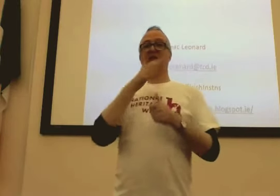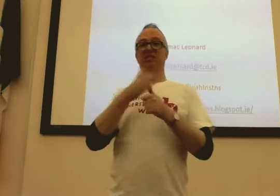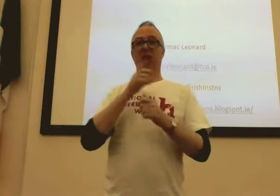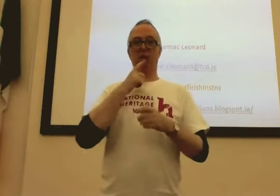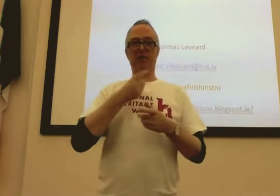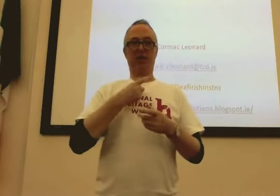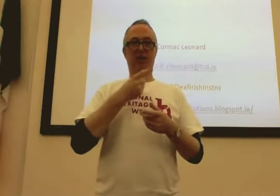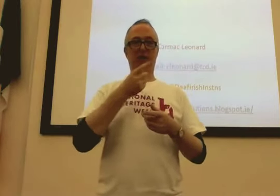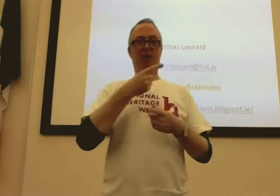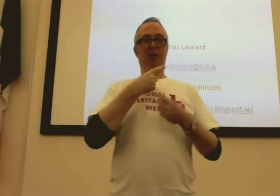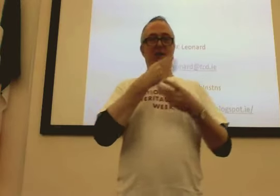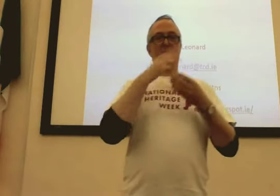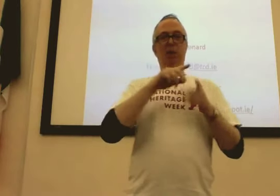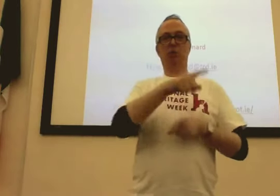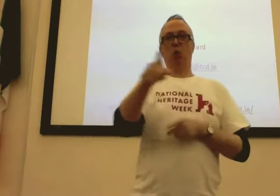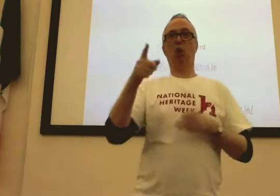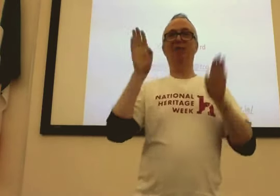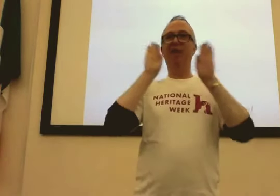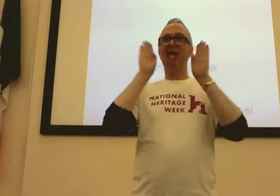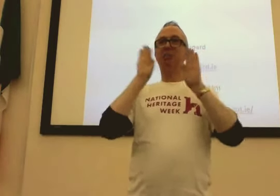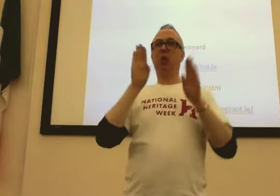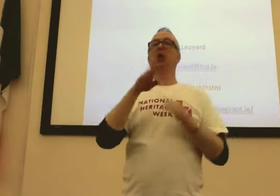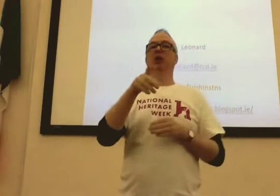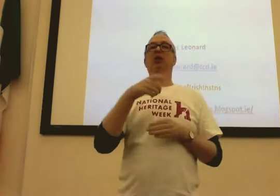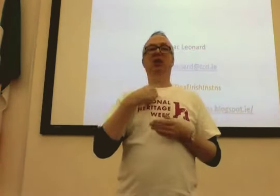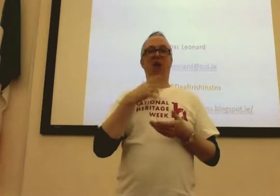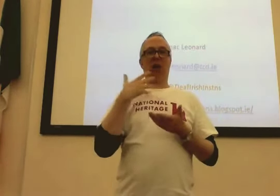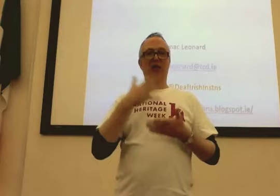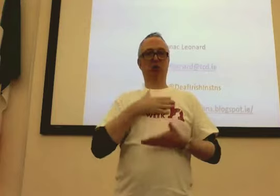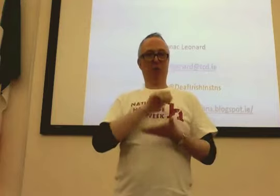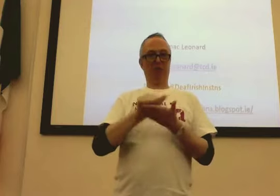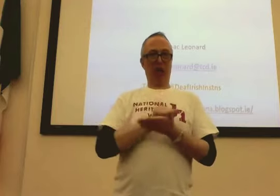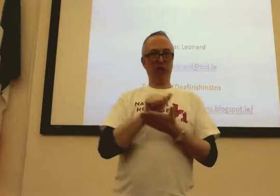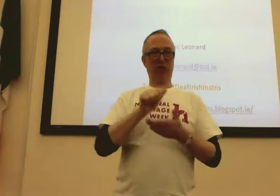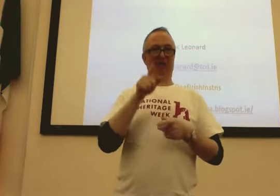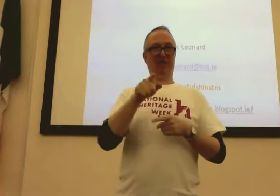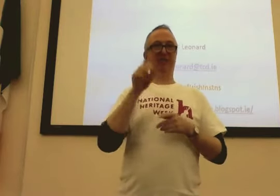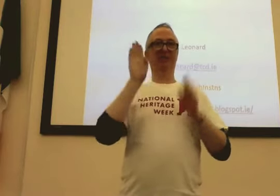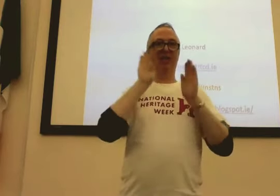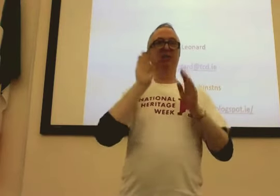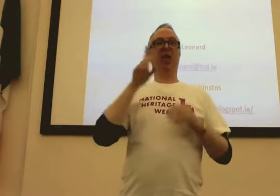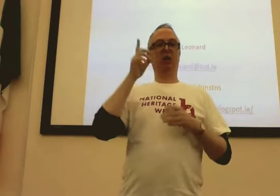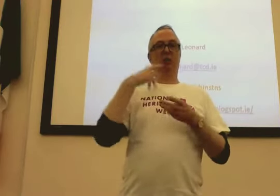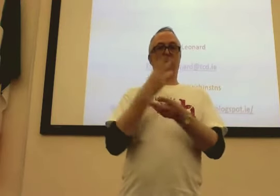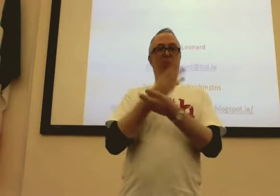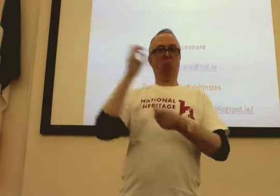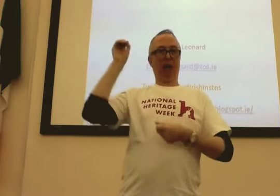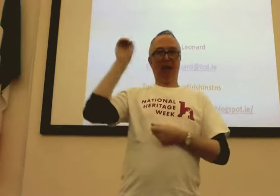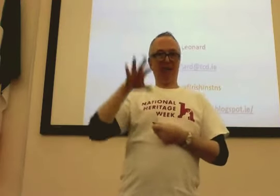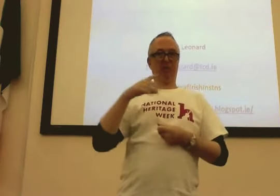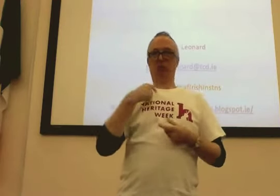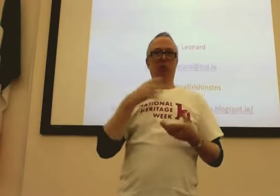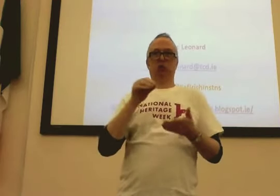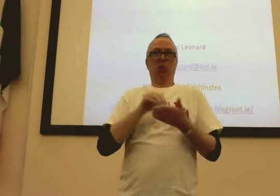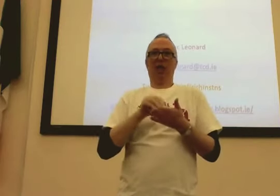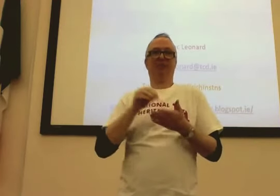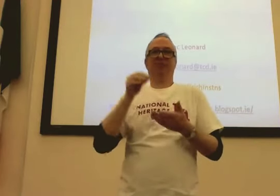this evening. And we'd like to just send a shout out to all people on Facebook. Apologies for the poor